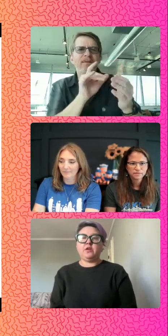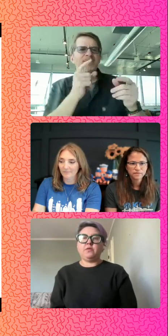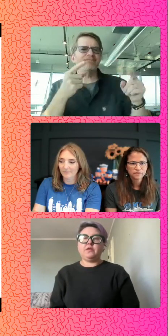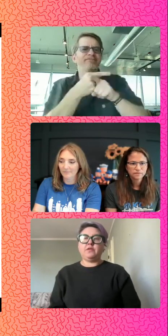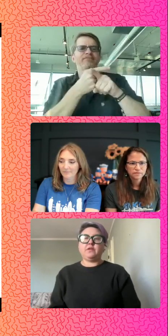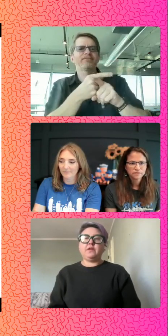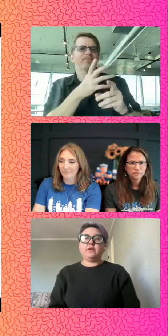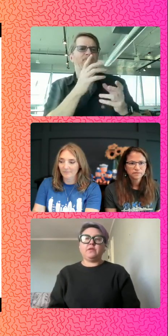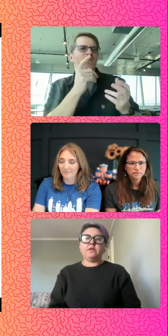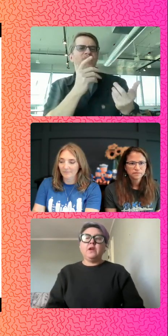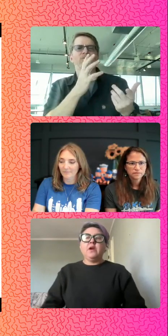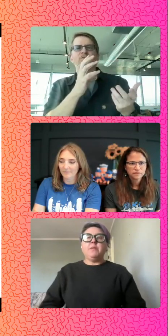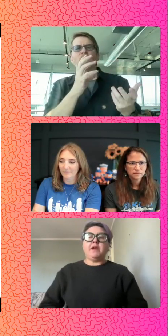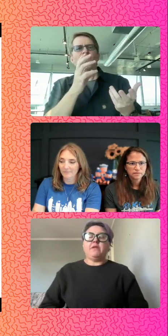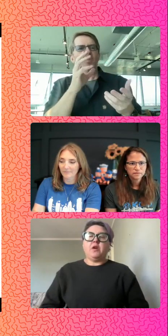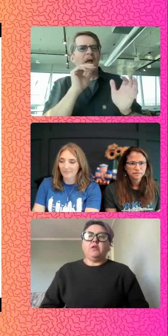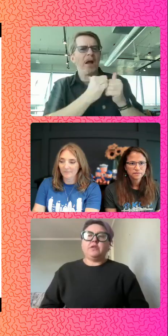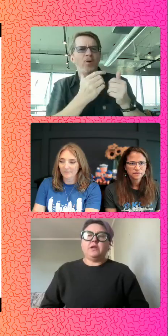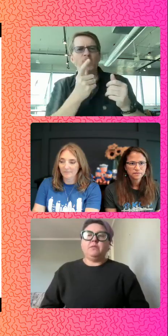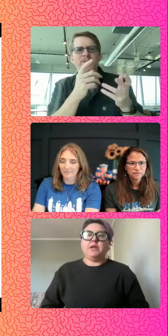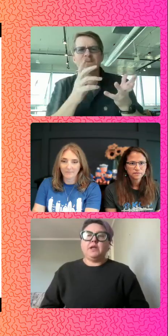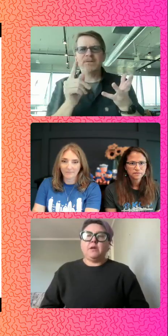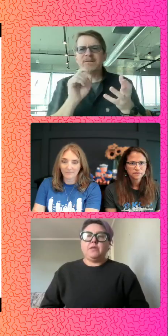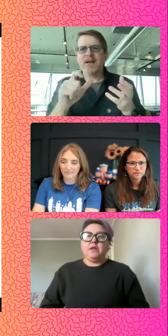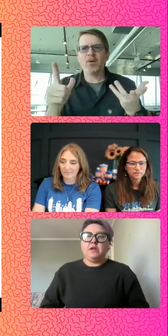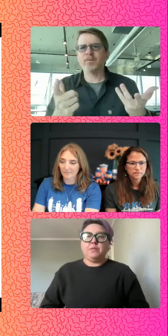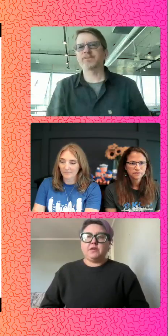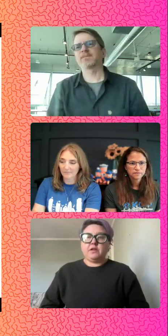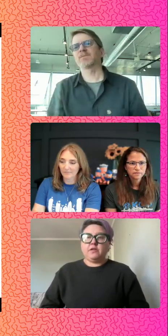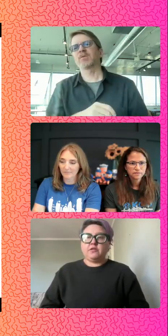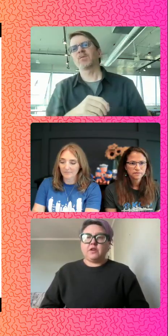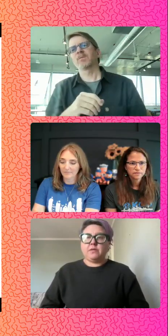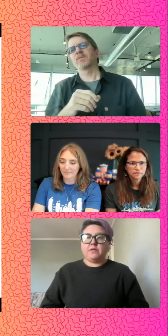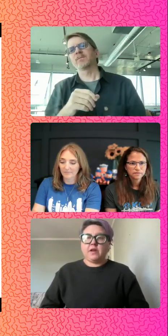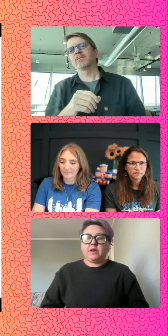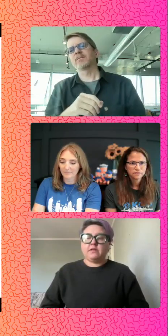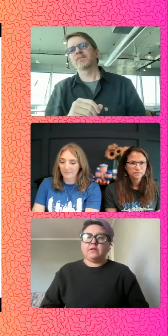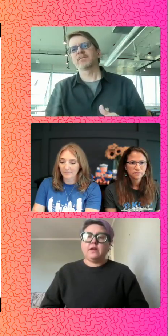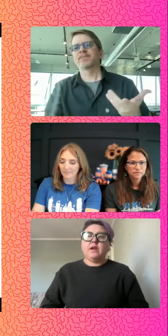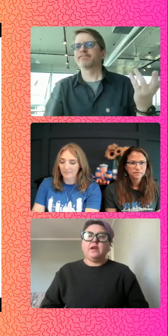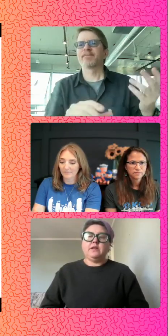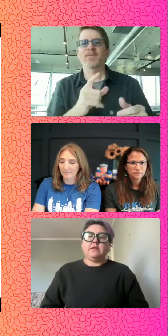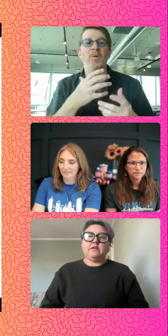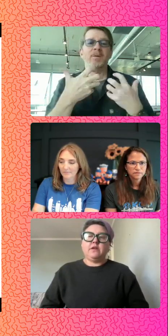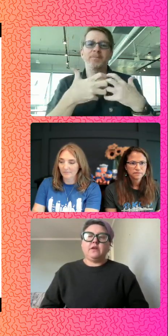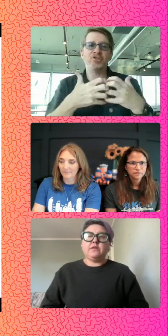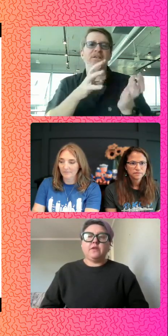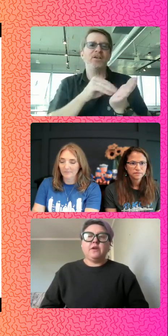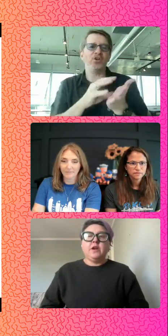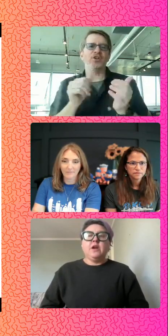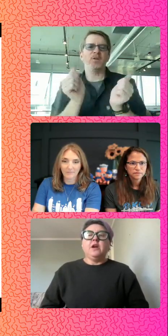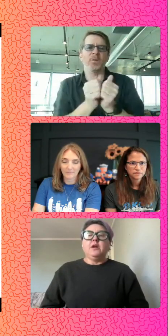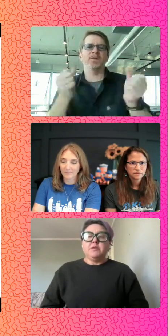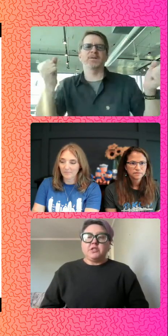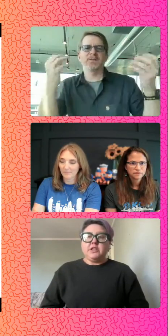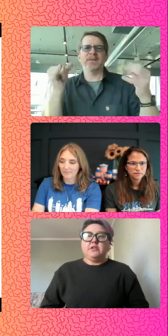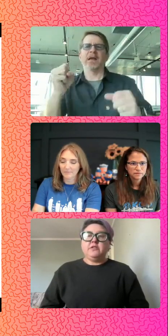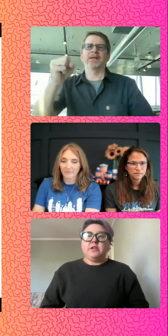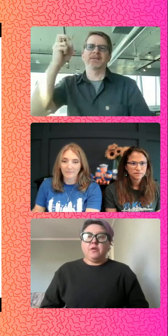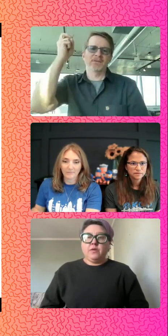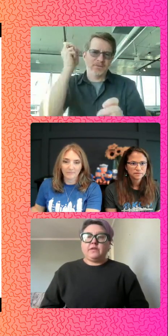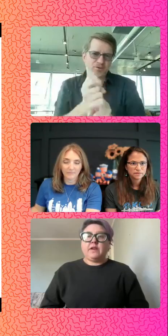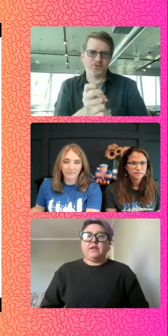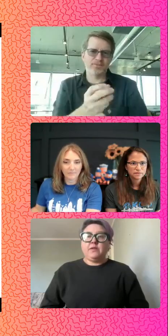a, different skin tones, might have a harder time picking up the particular shape of the hands in that scenario. So